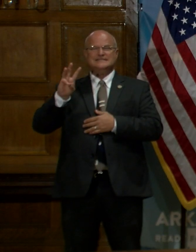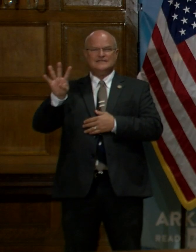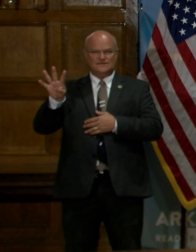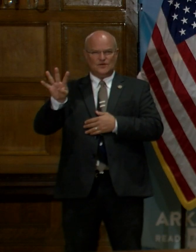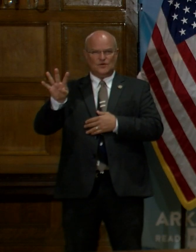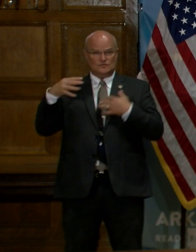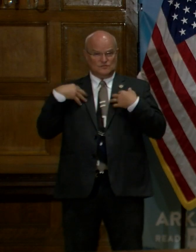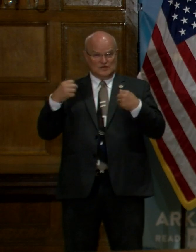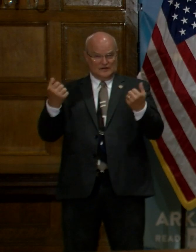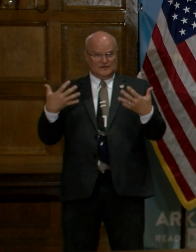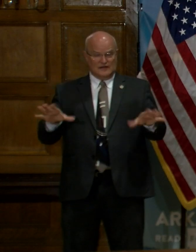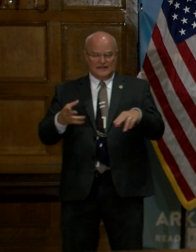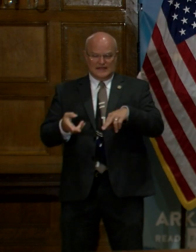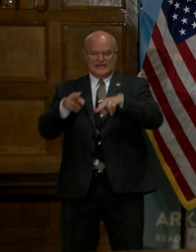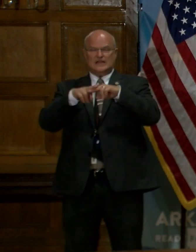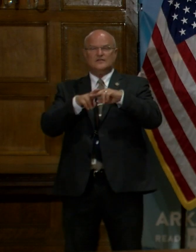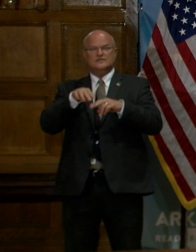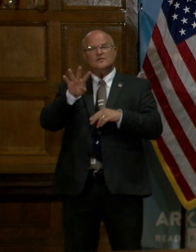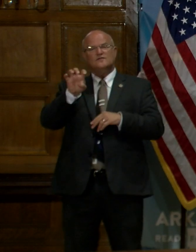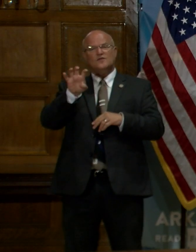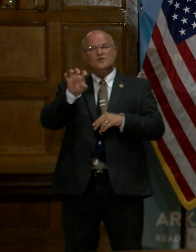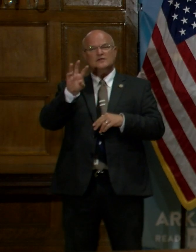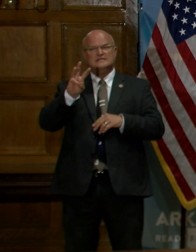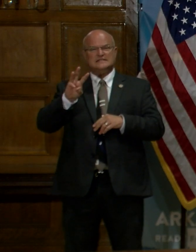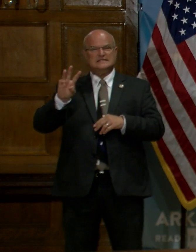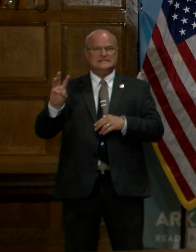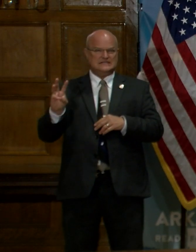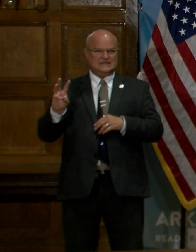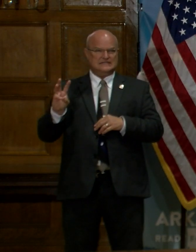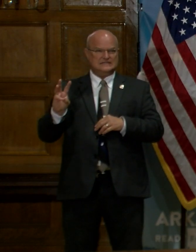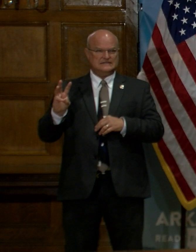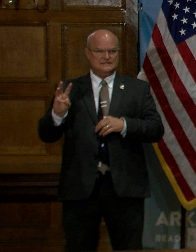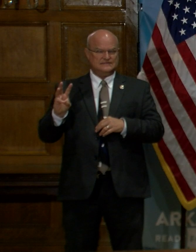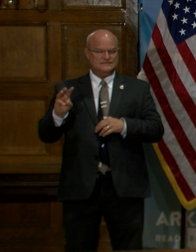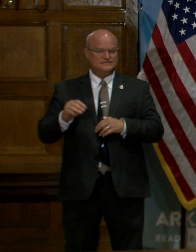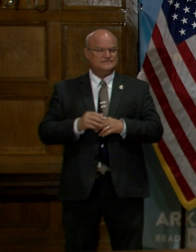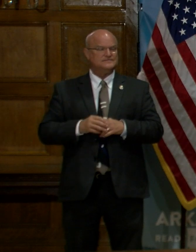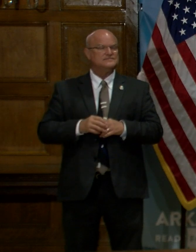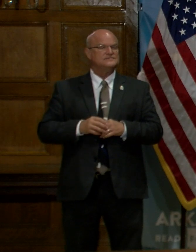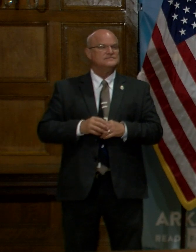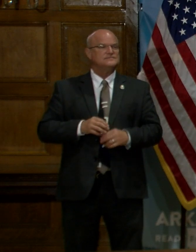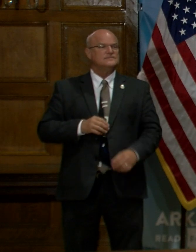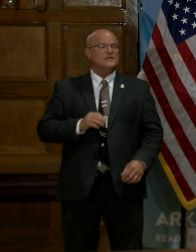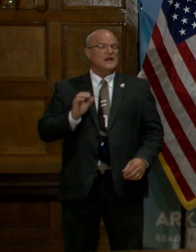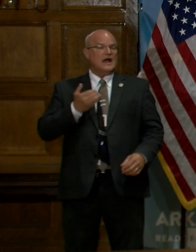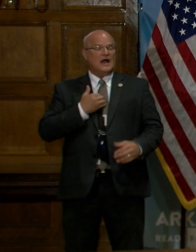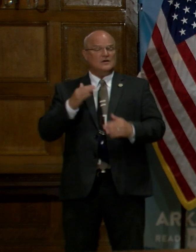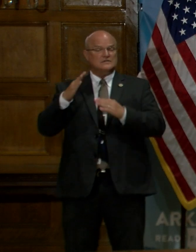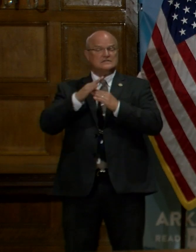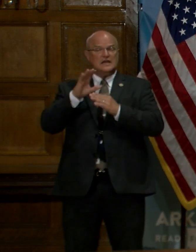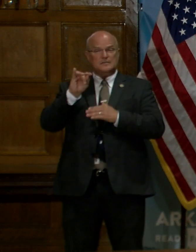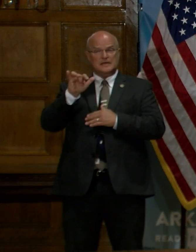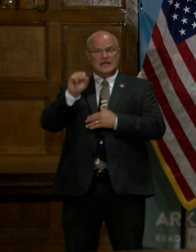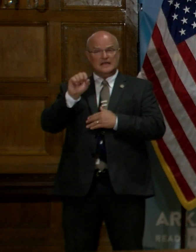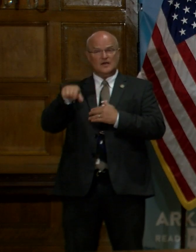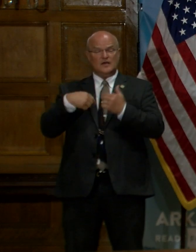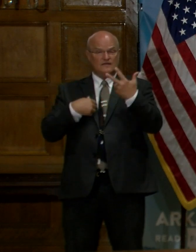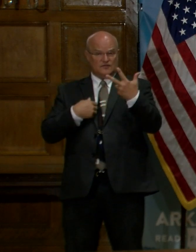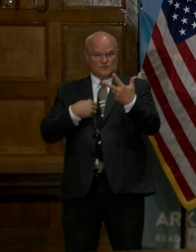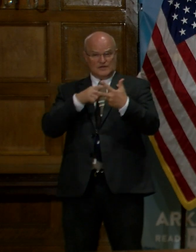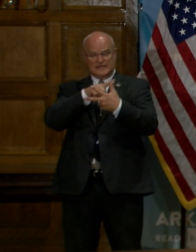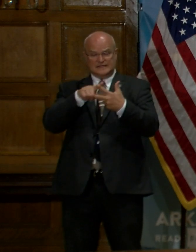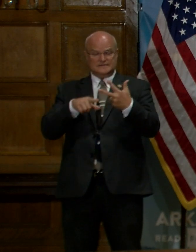16,164 who have recovered. That's an increase of 466 from yesterday. Our top counties, we only have